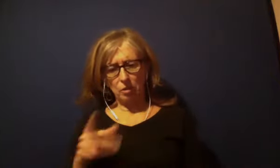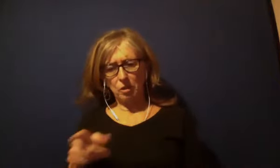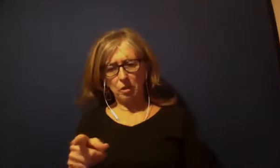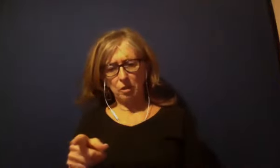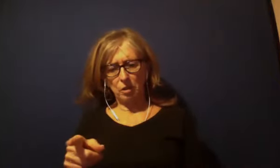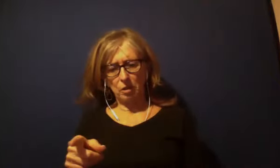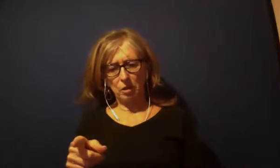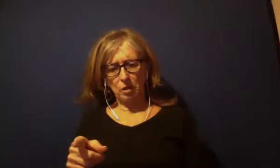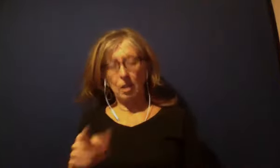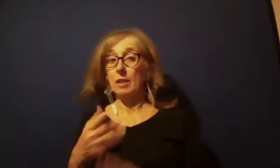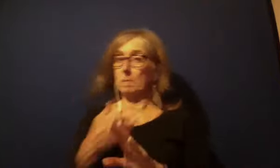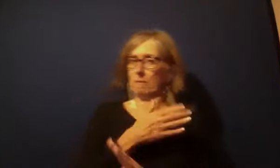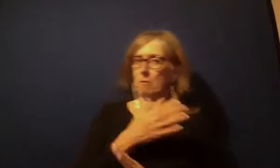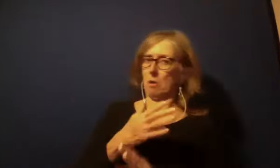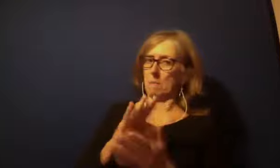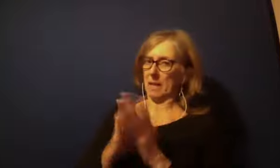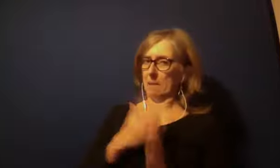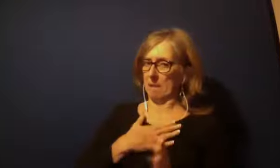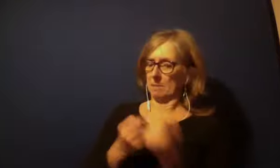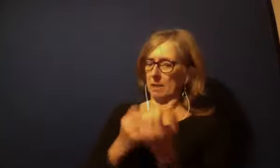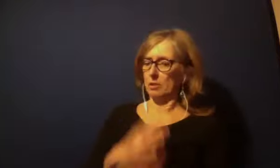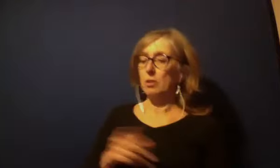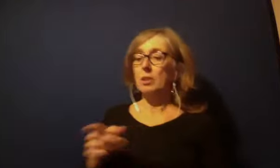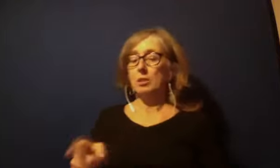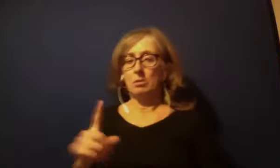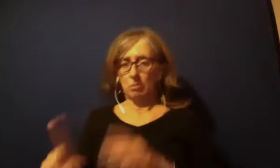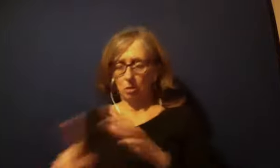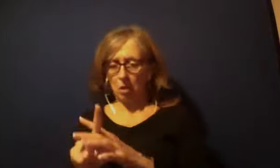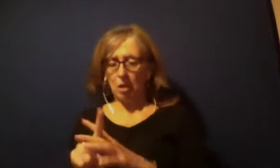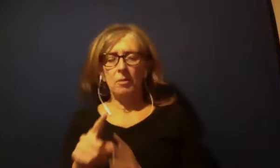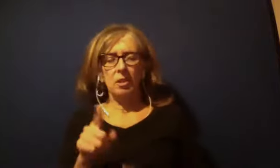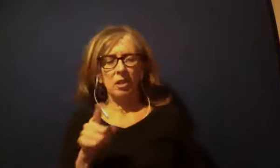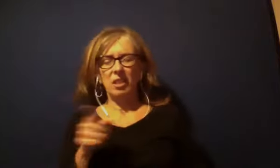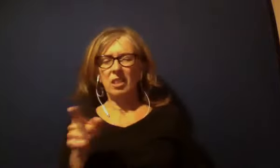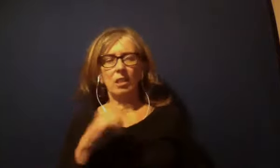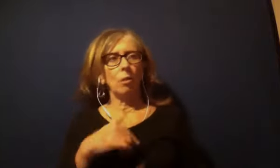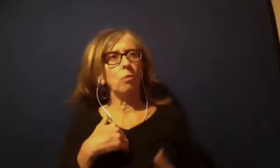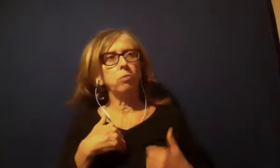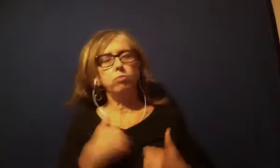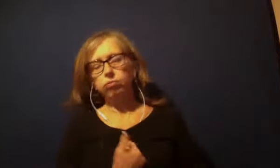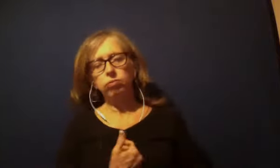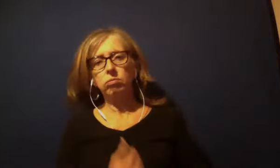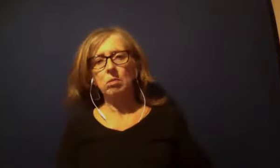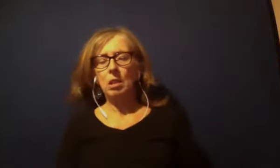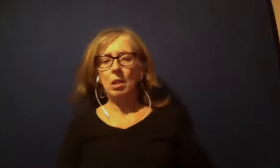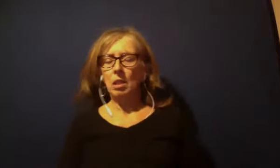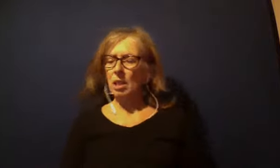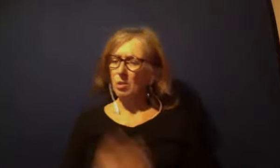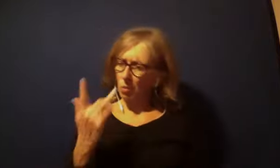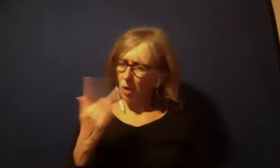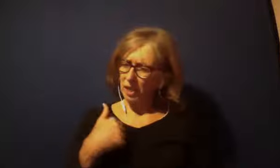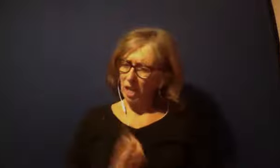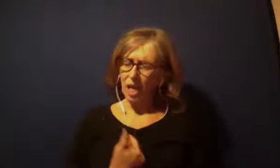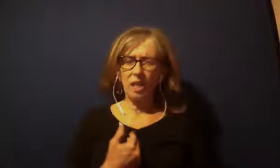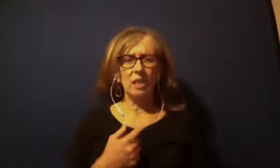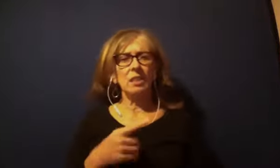and it was before I'd asked her to sponsor me, and she was talking about they'd just been, she was really tired. And I said, oh, what's caused the tiredness? And she said she'd been away on a weekend,